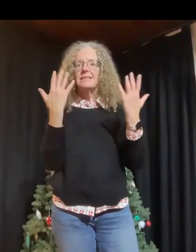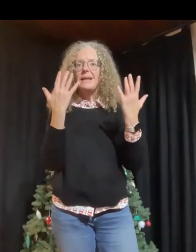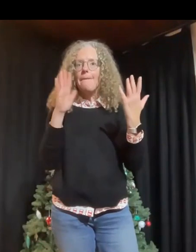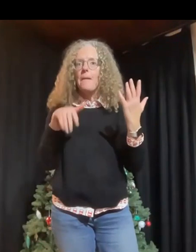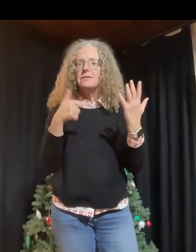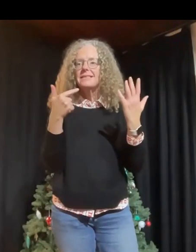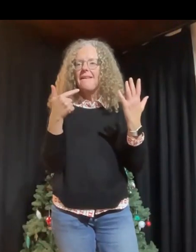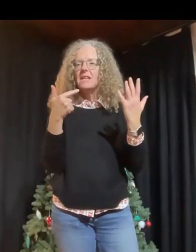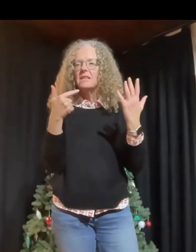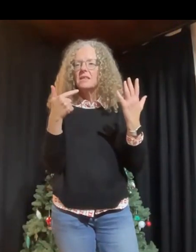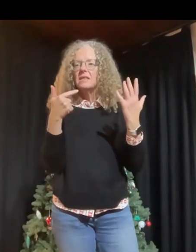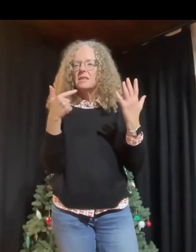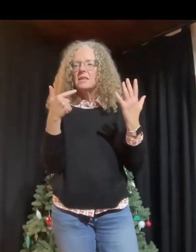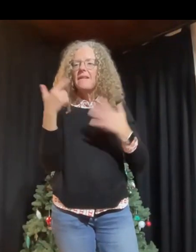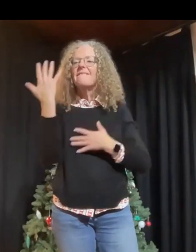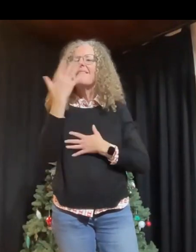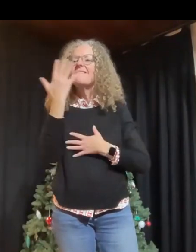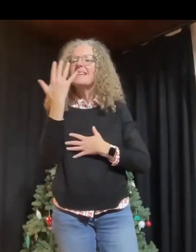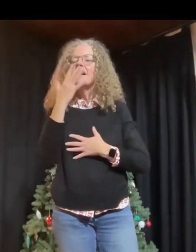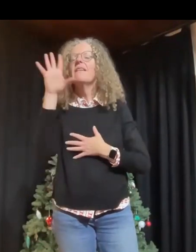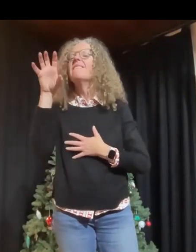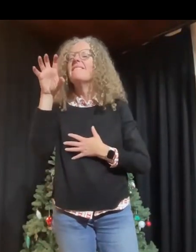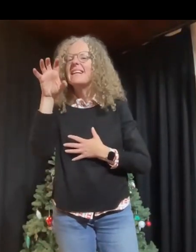break. Come back at 10 past.